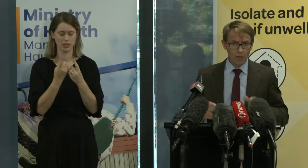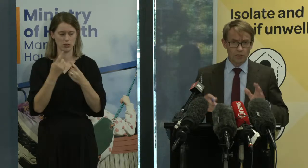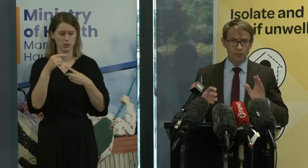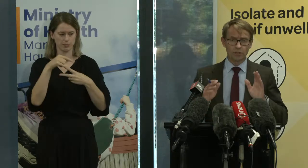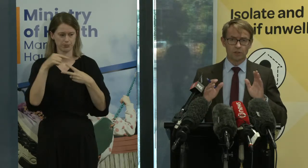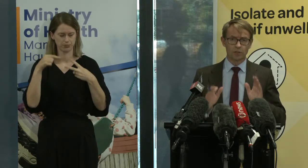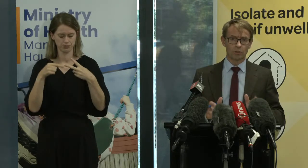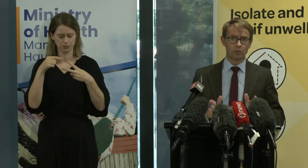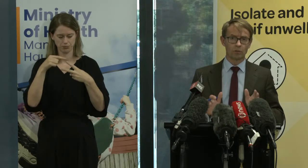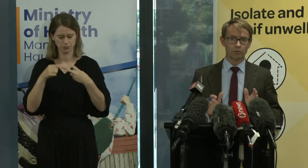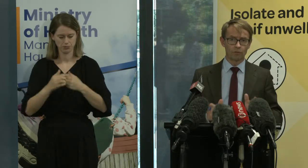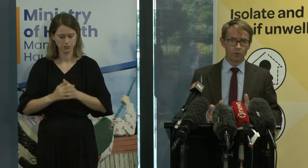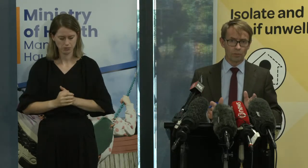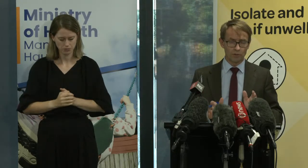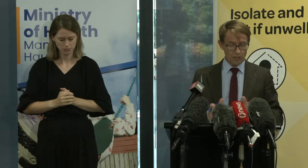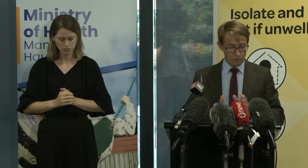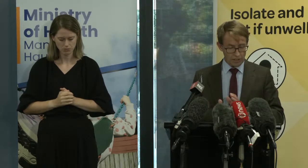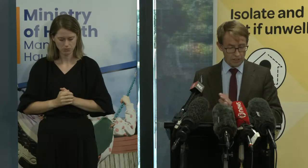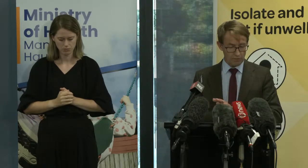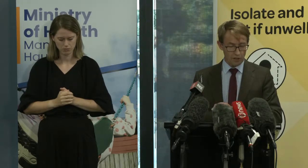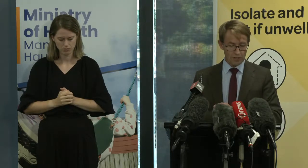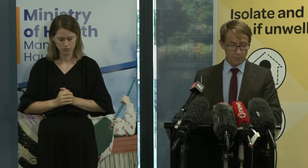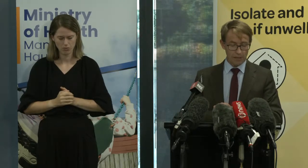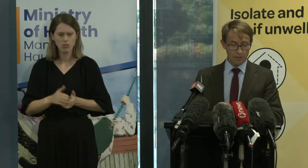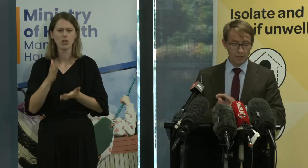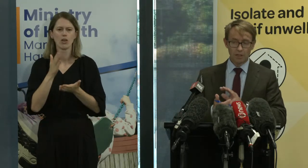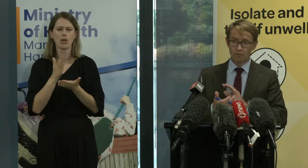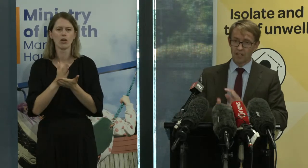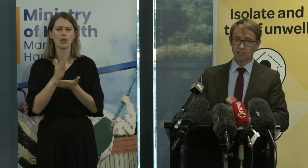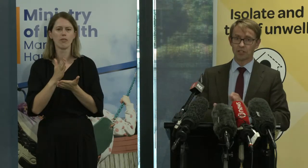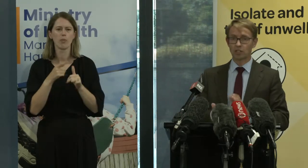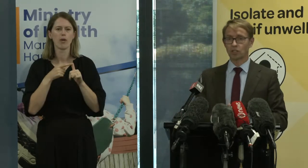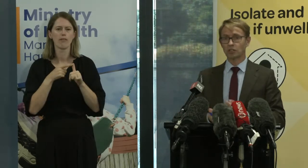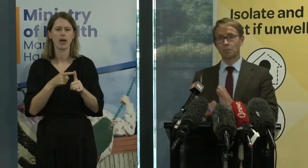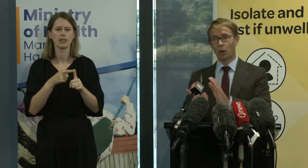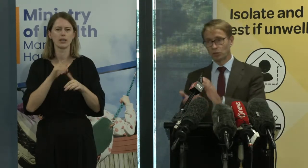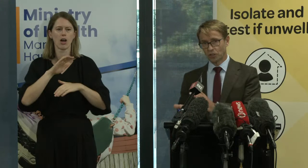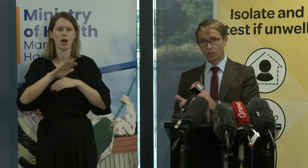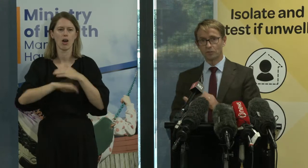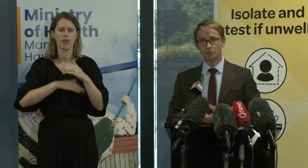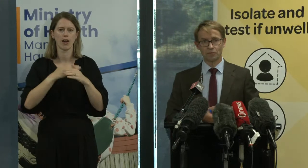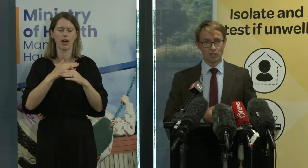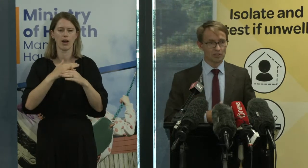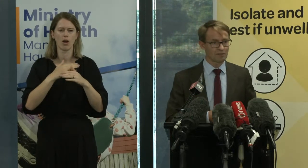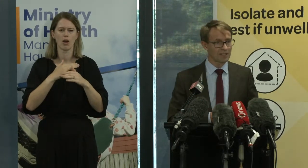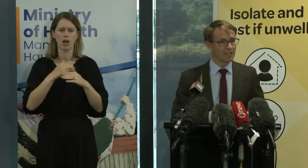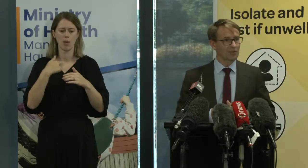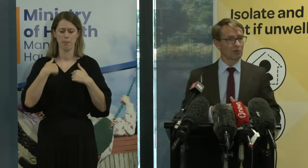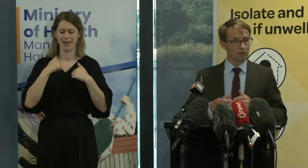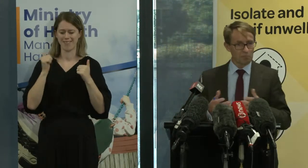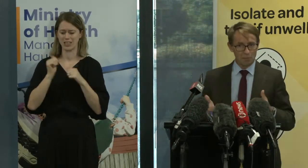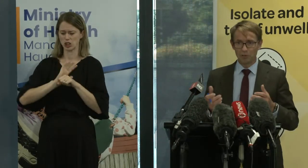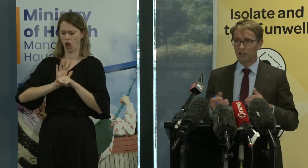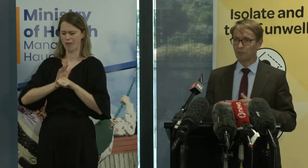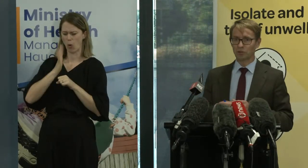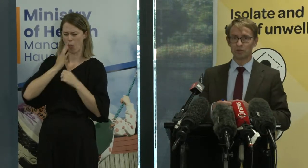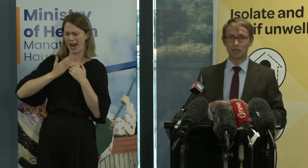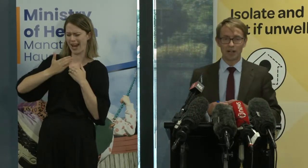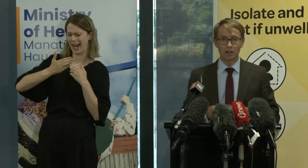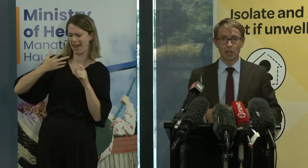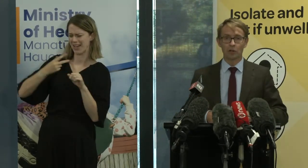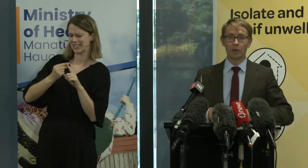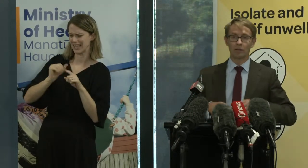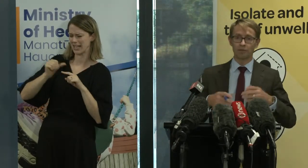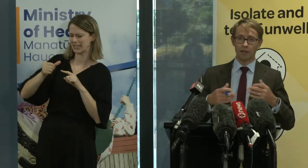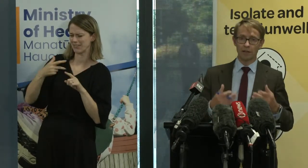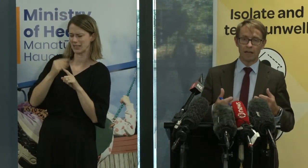all, just to confirm and reiterate our advice about vaccination post-COVID infection. There are a lot of people around the motu